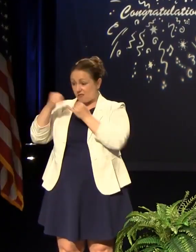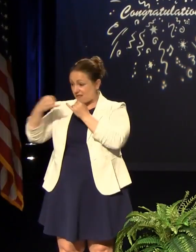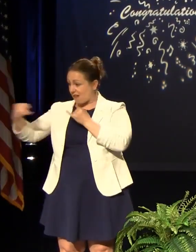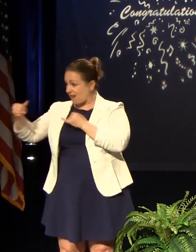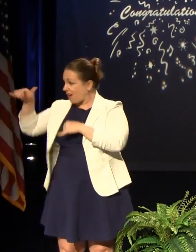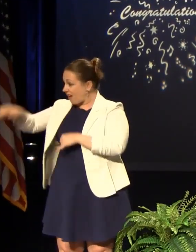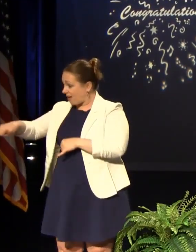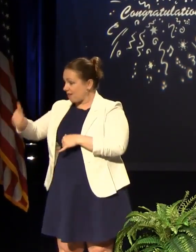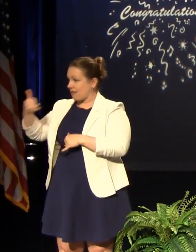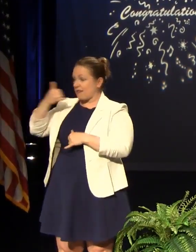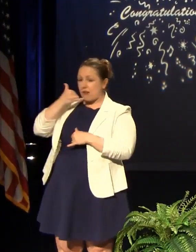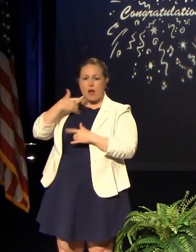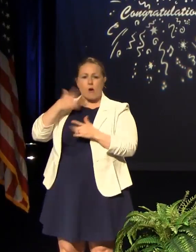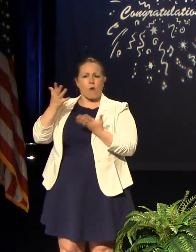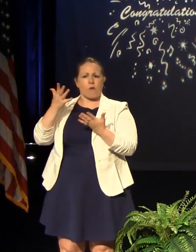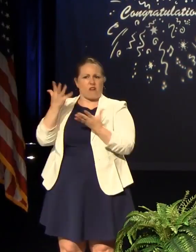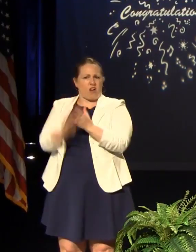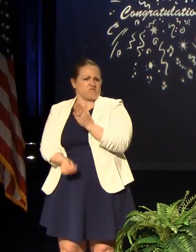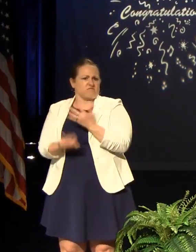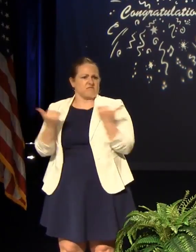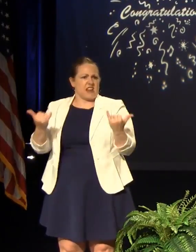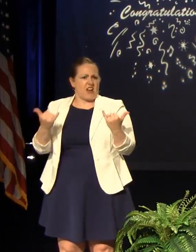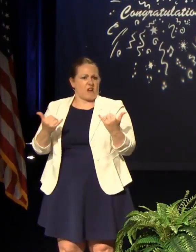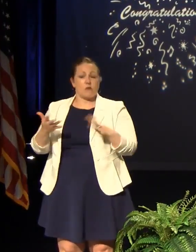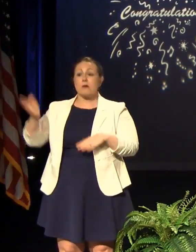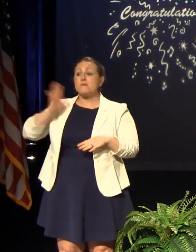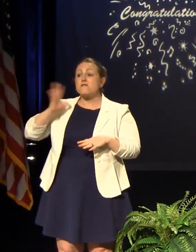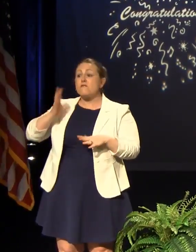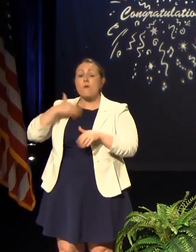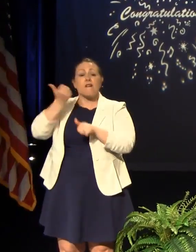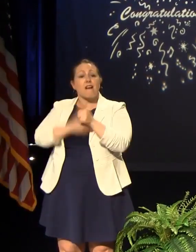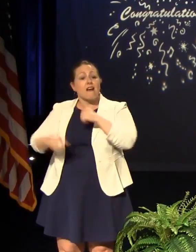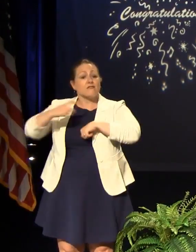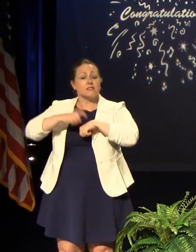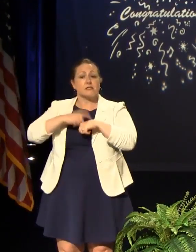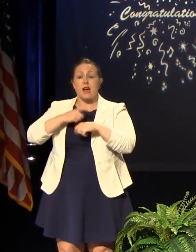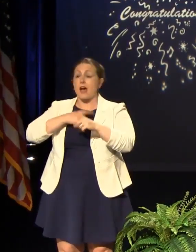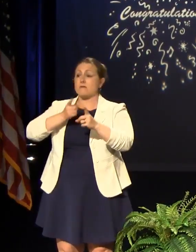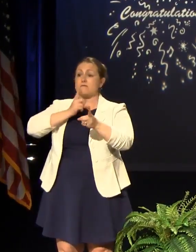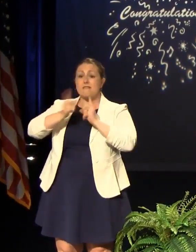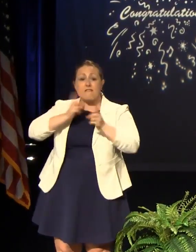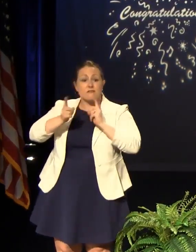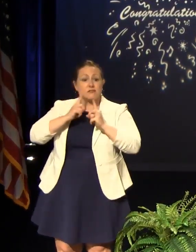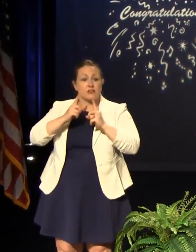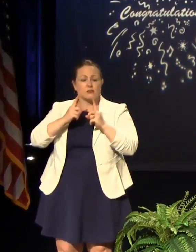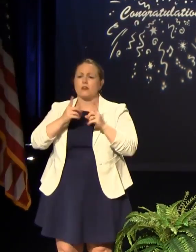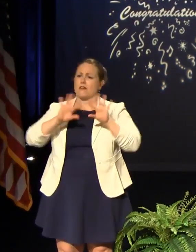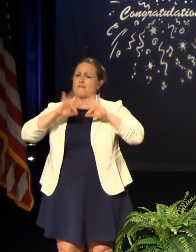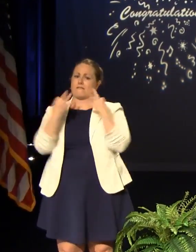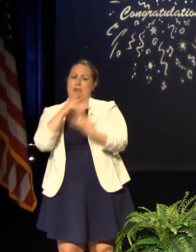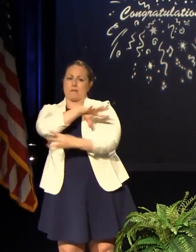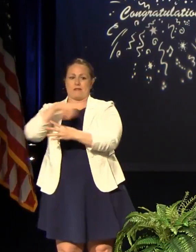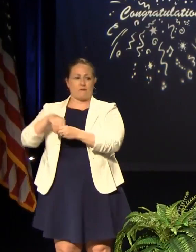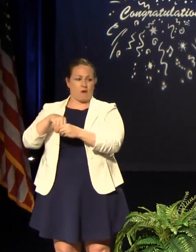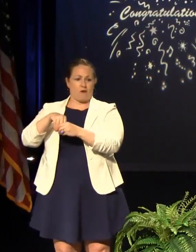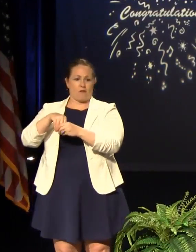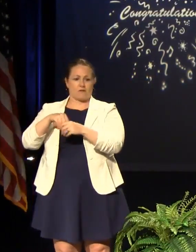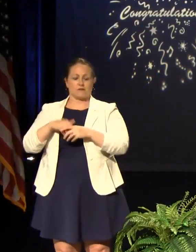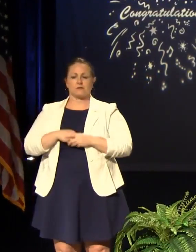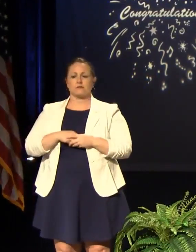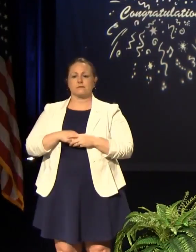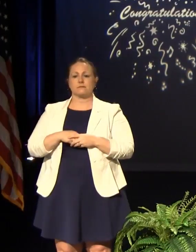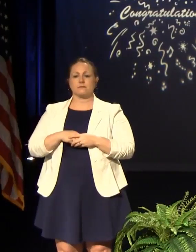home, where in the old days, every conversation was a family affair. And of